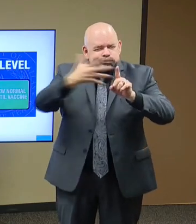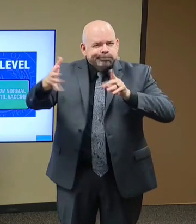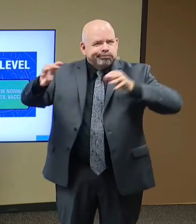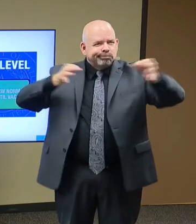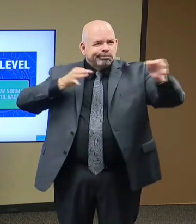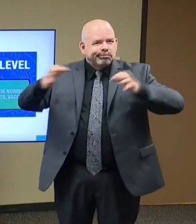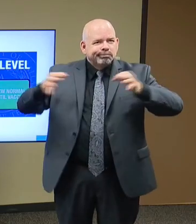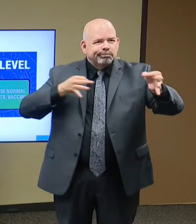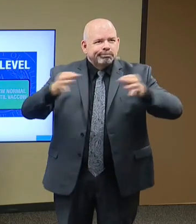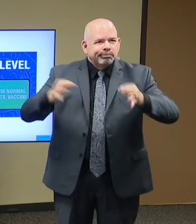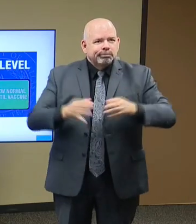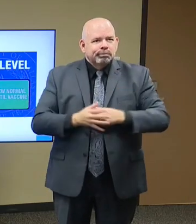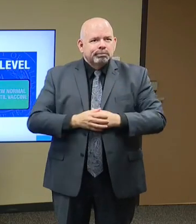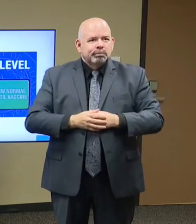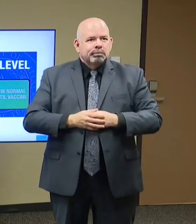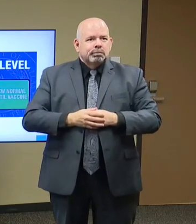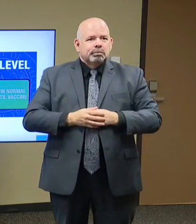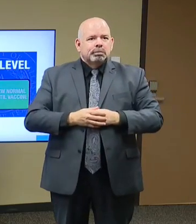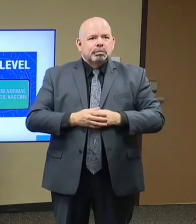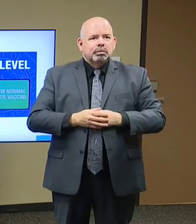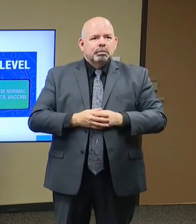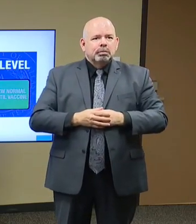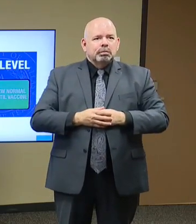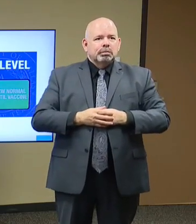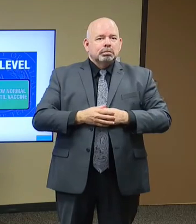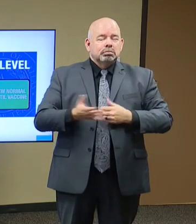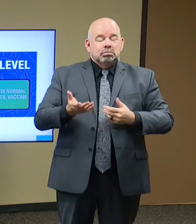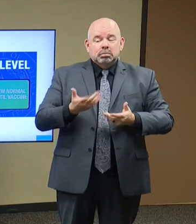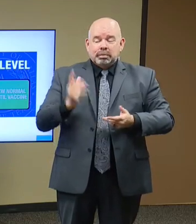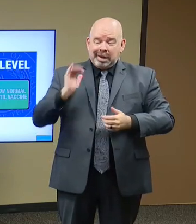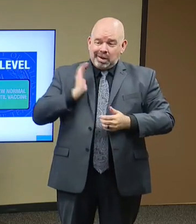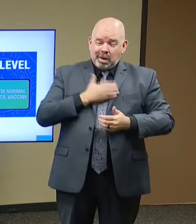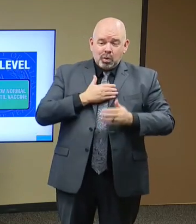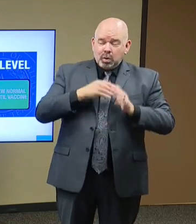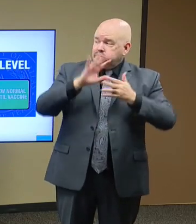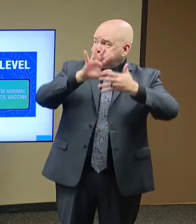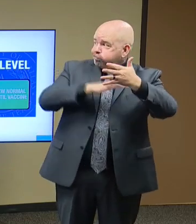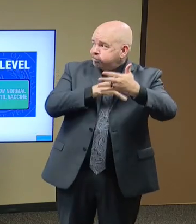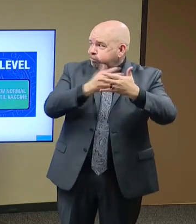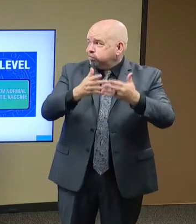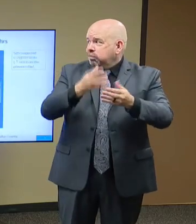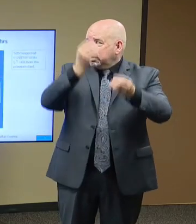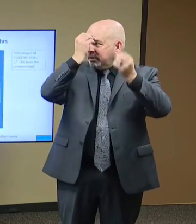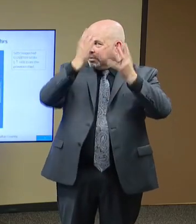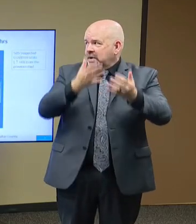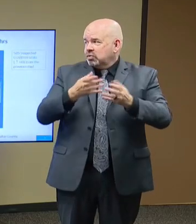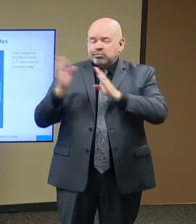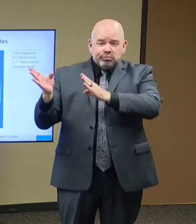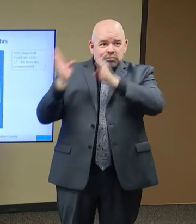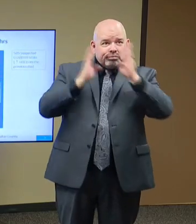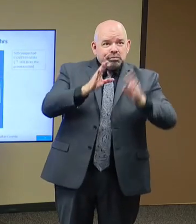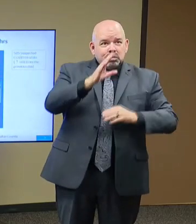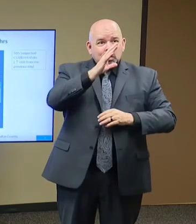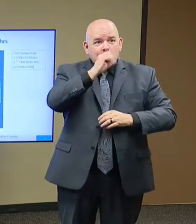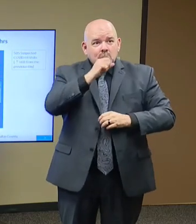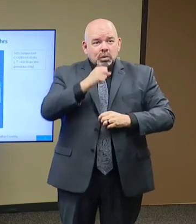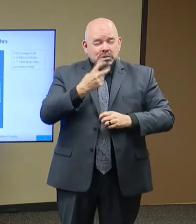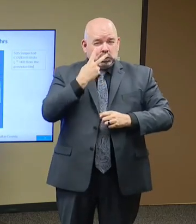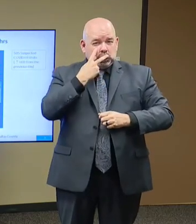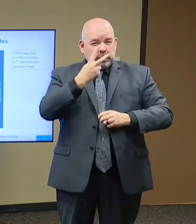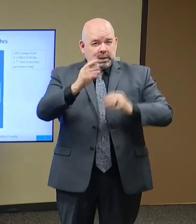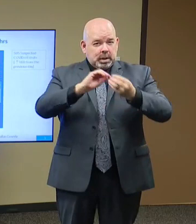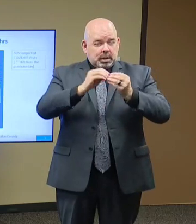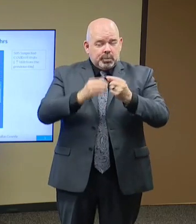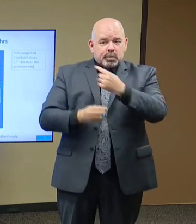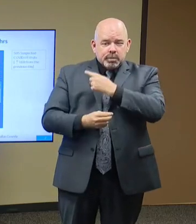these are some of the metrics that we've been looking at since the start of this, and I'll go through some of these. These are